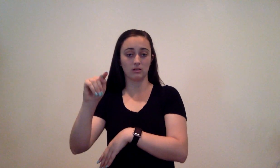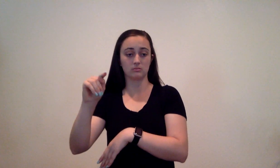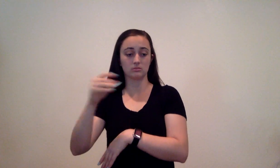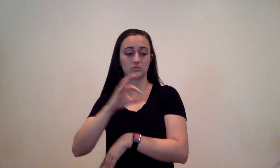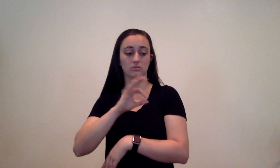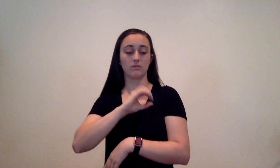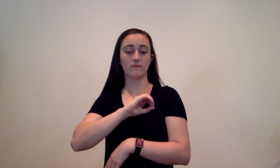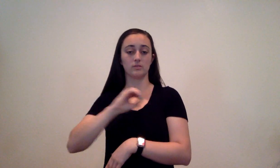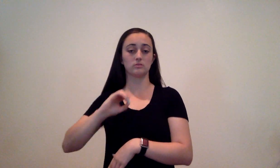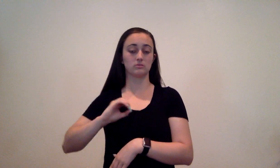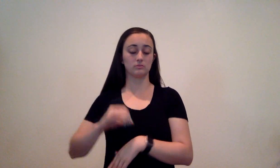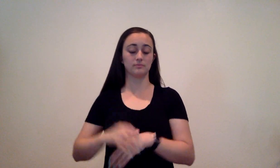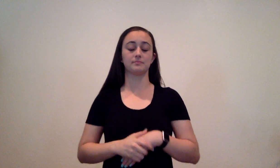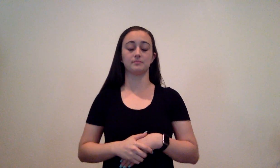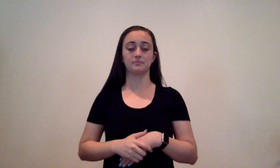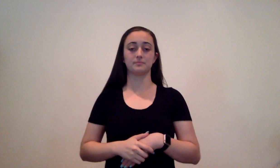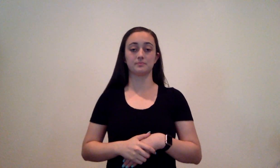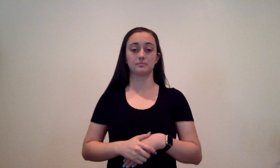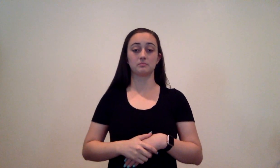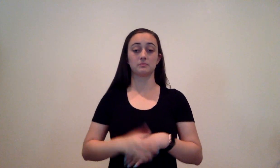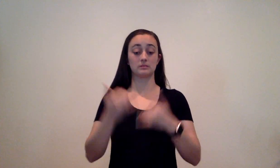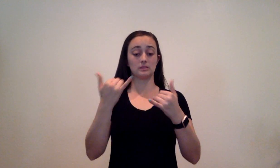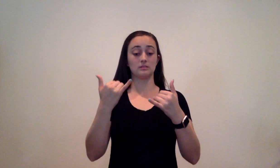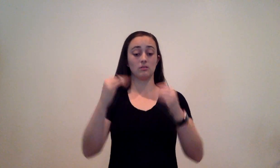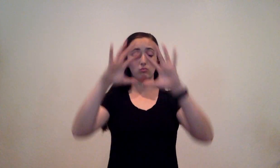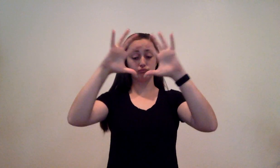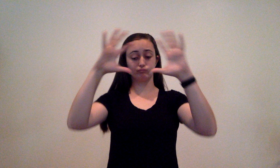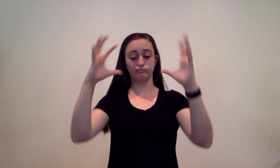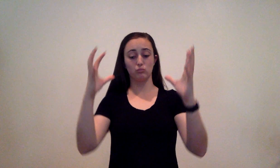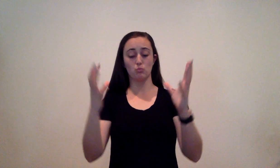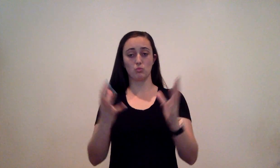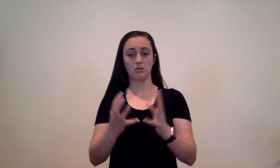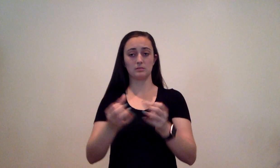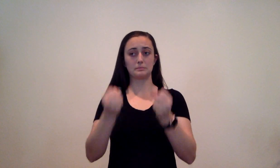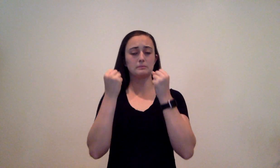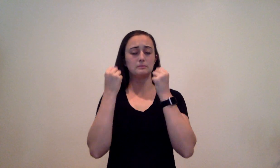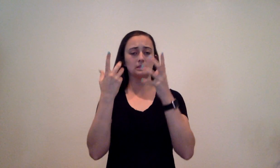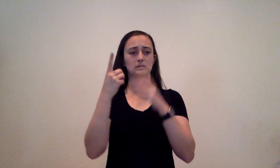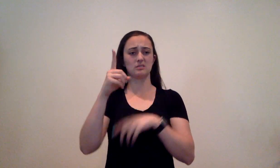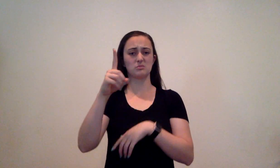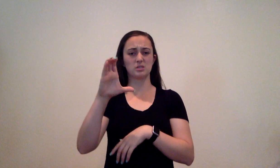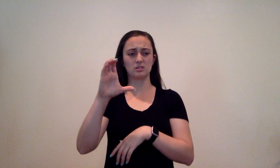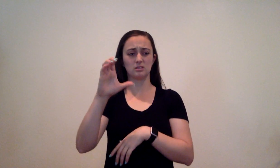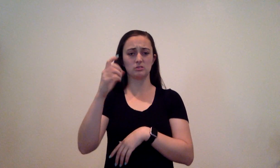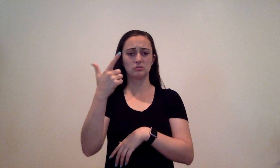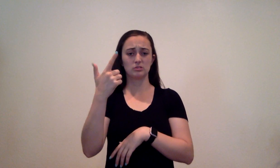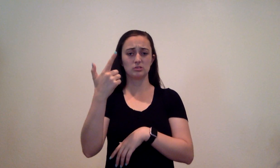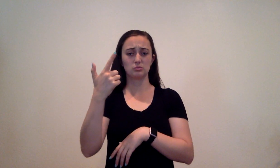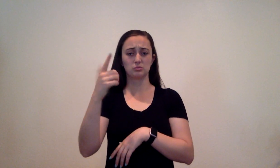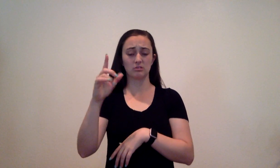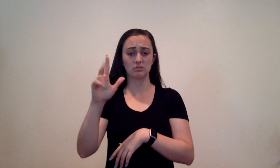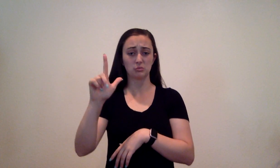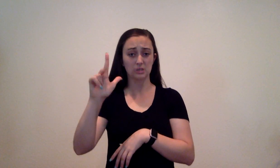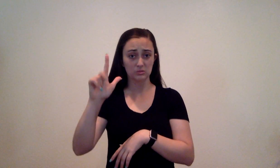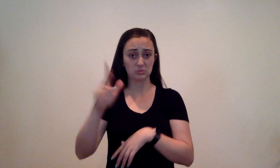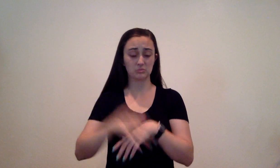It is used all over the world today. In fact, 123 countries in the world use democracy as their form